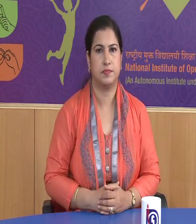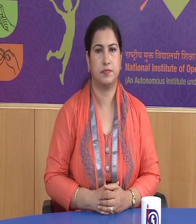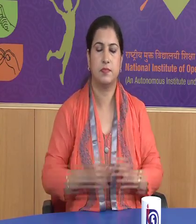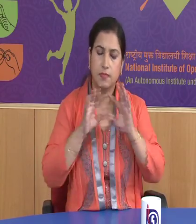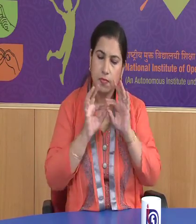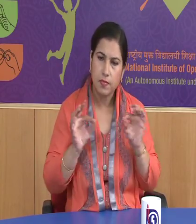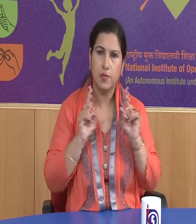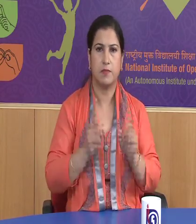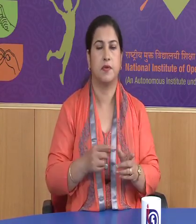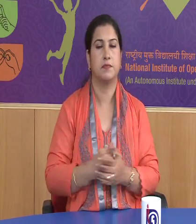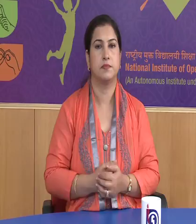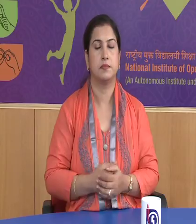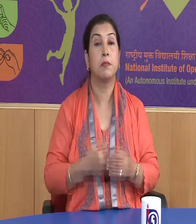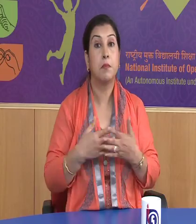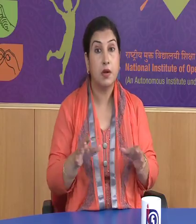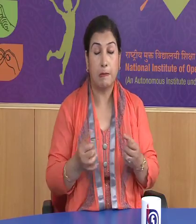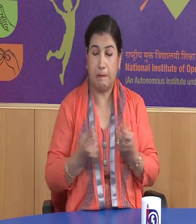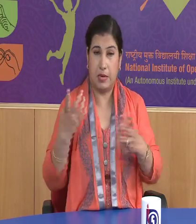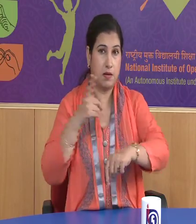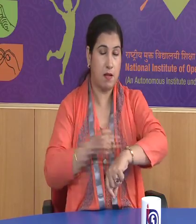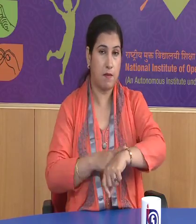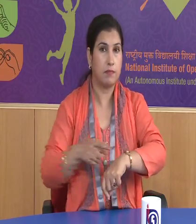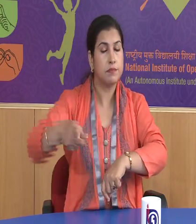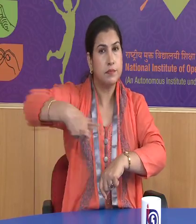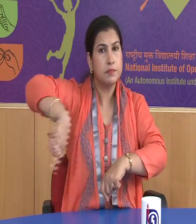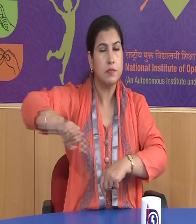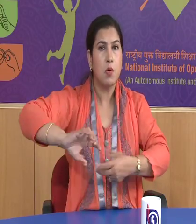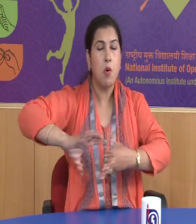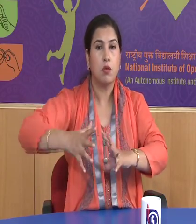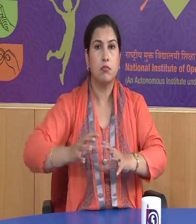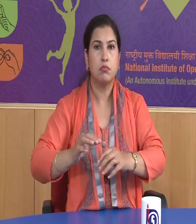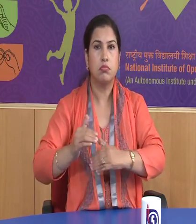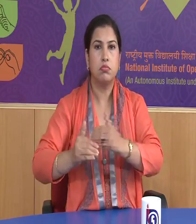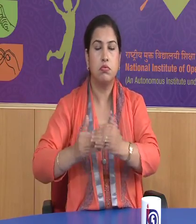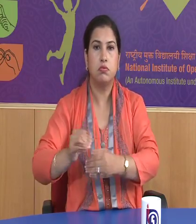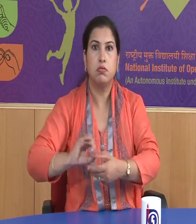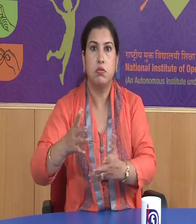However, many times they turn violent.